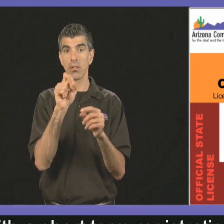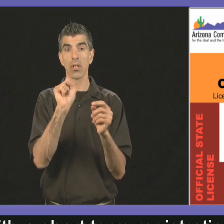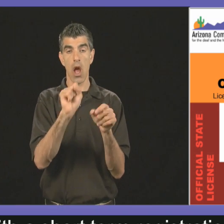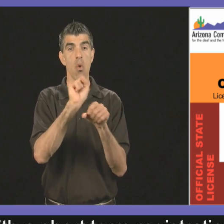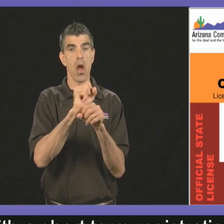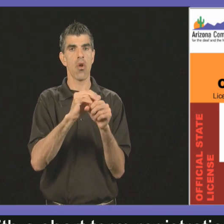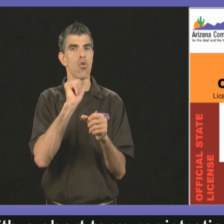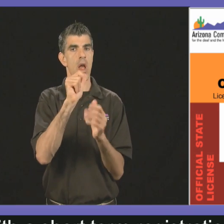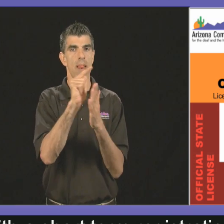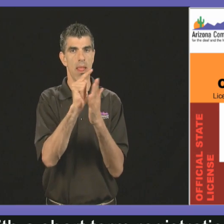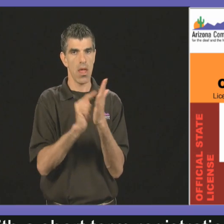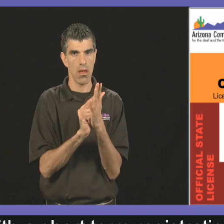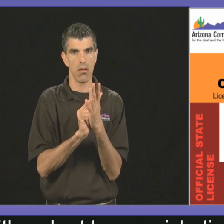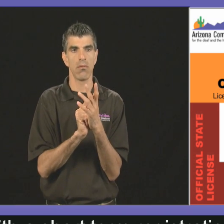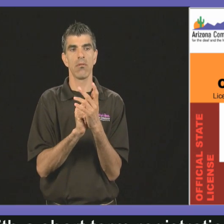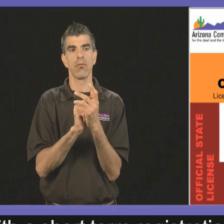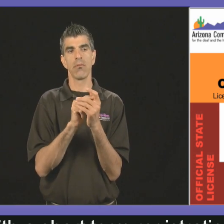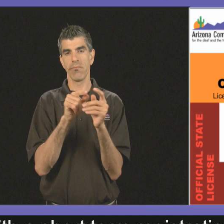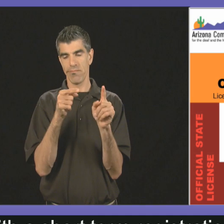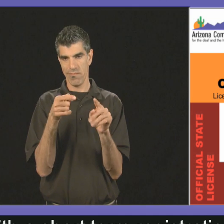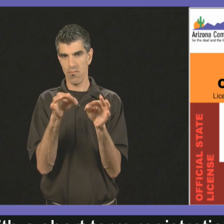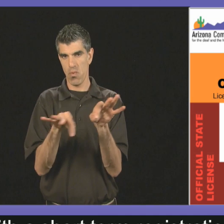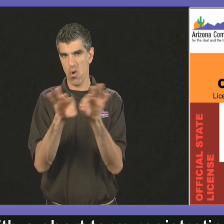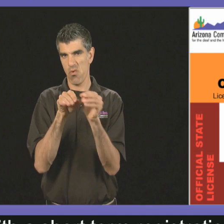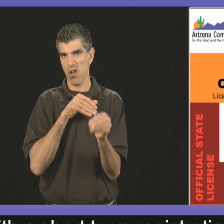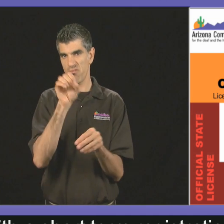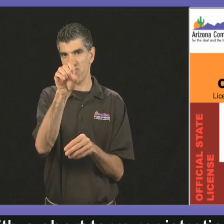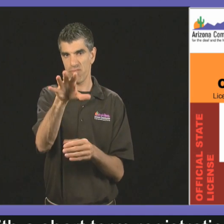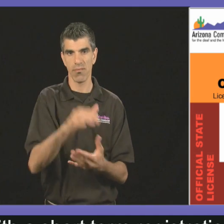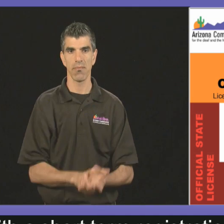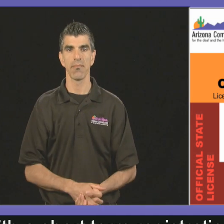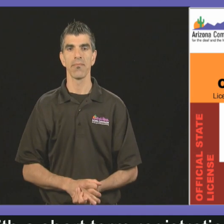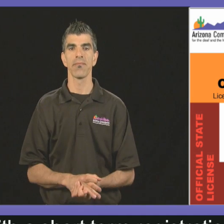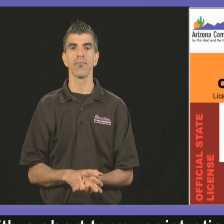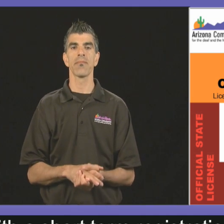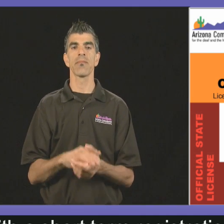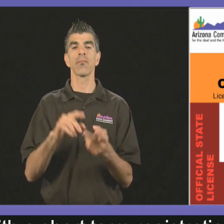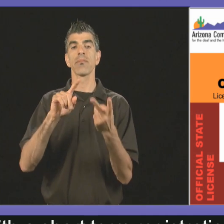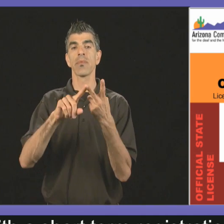Individuals with a short-term registration may work in any setting except for legal.